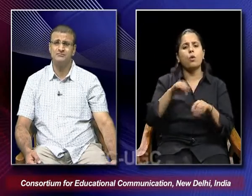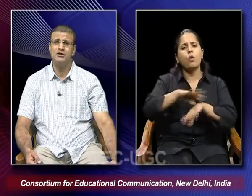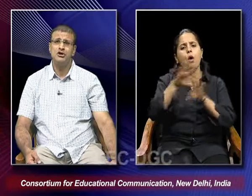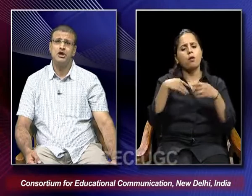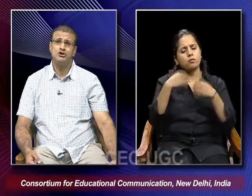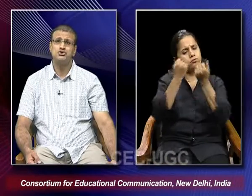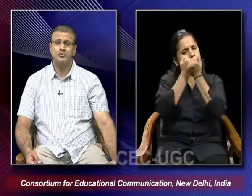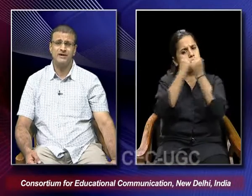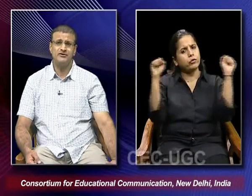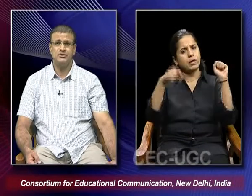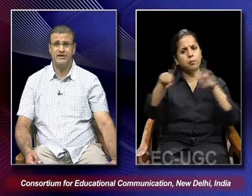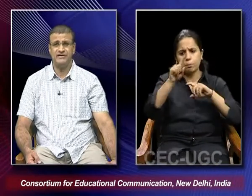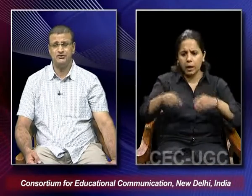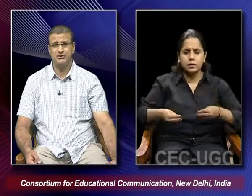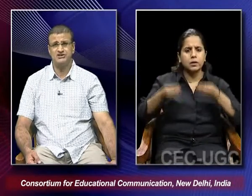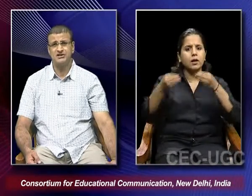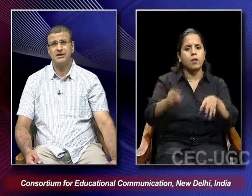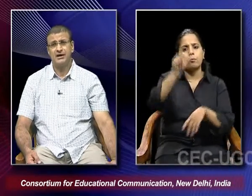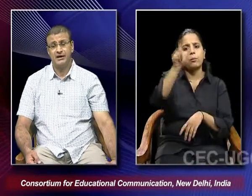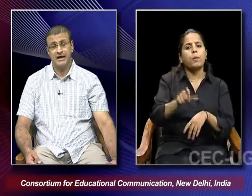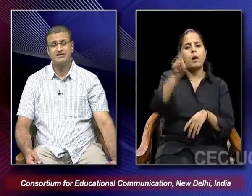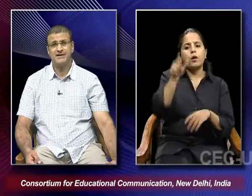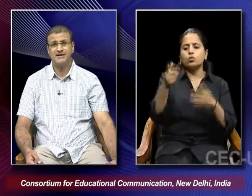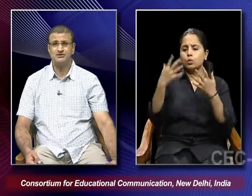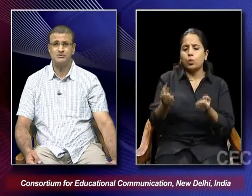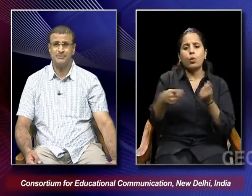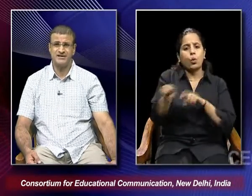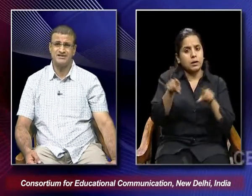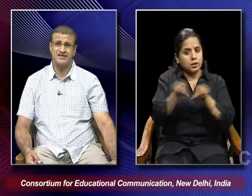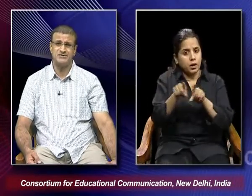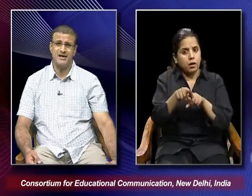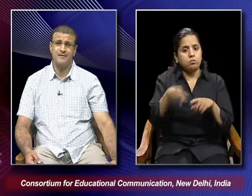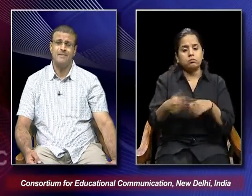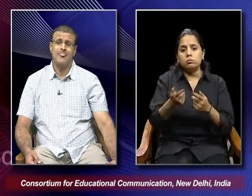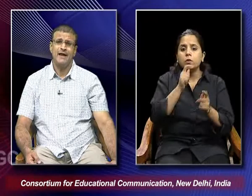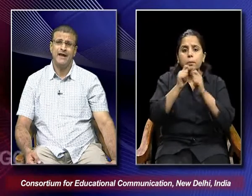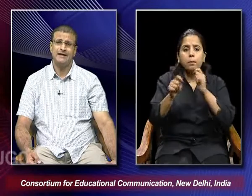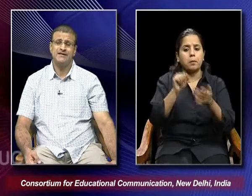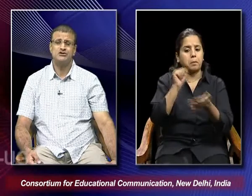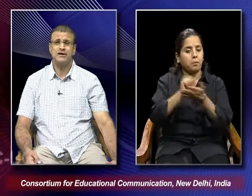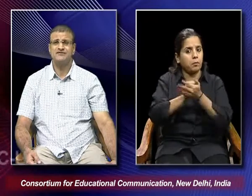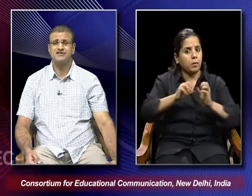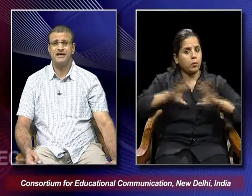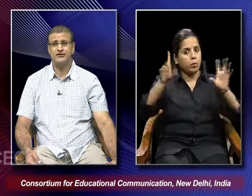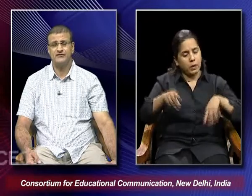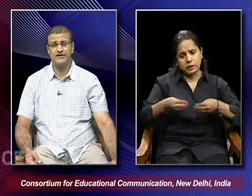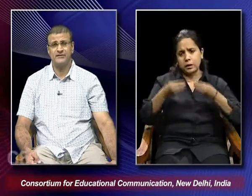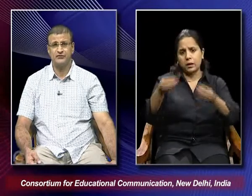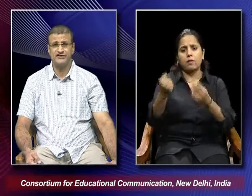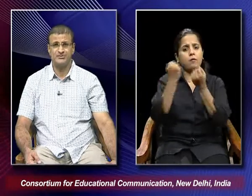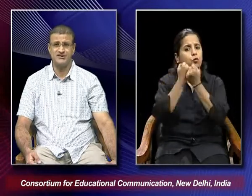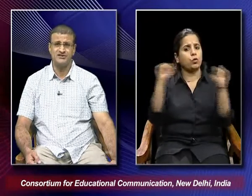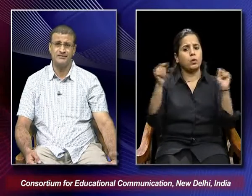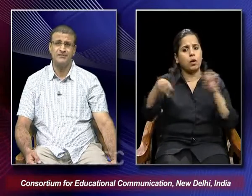freedom should be given to the individuals as well as to the press as well. And they should have this kind of a freedom